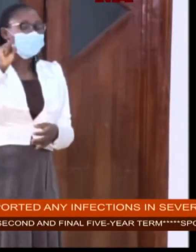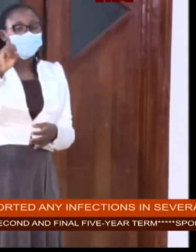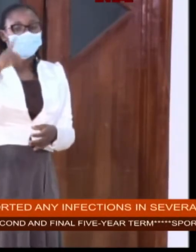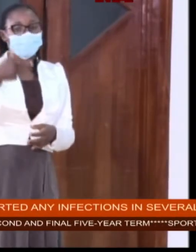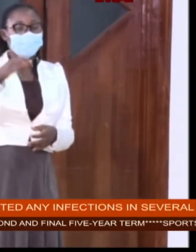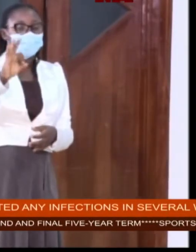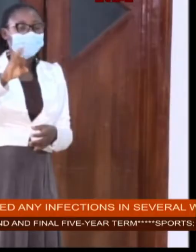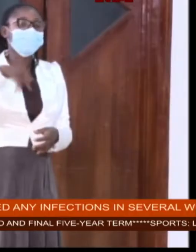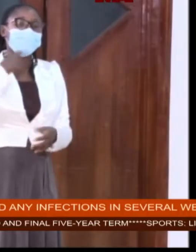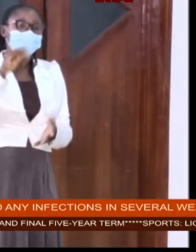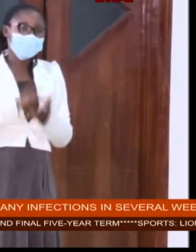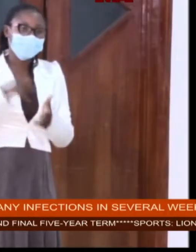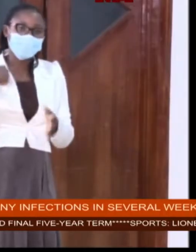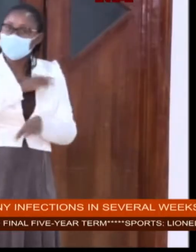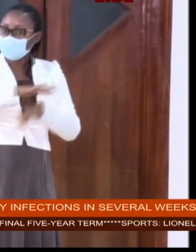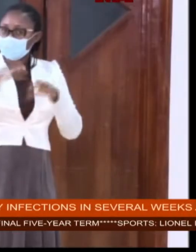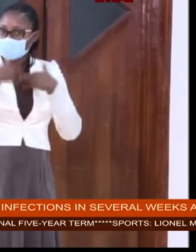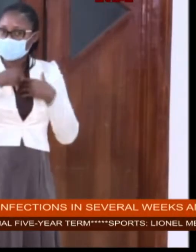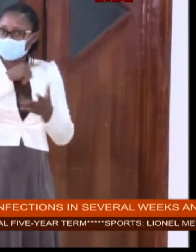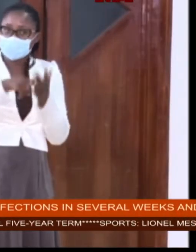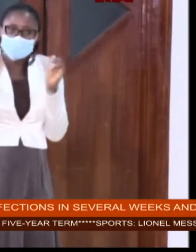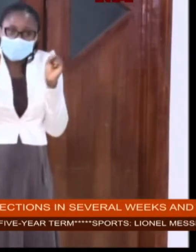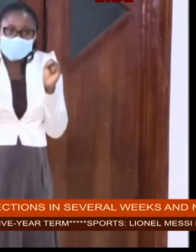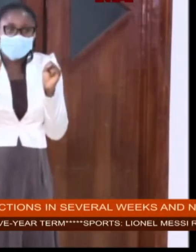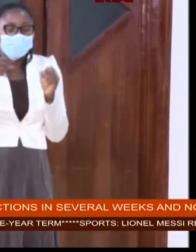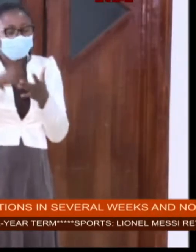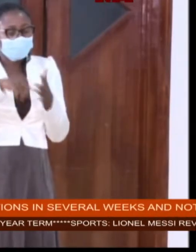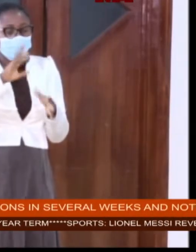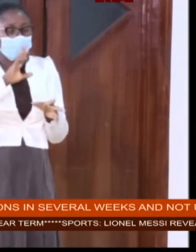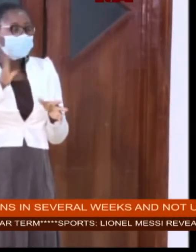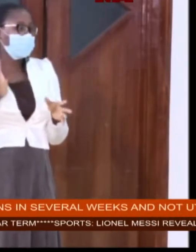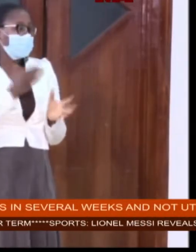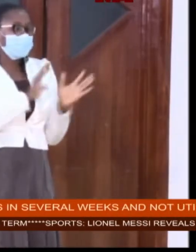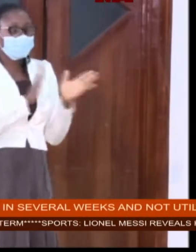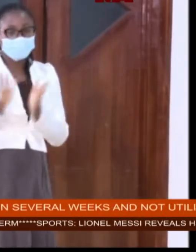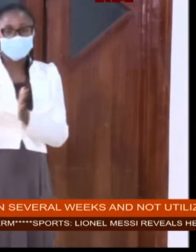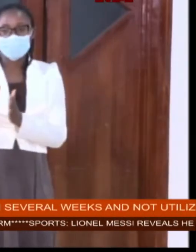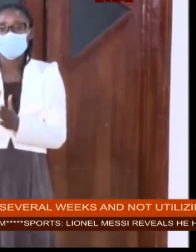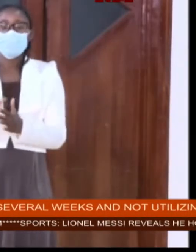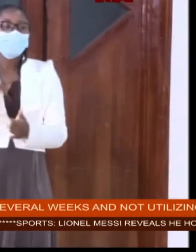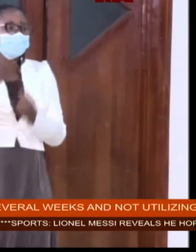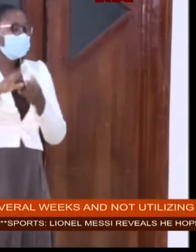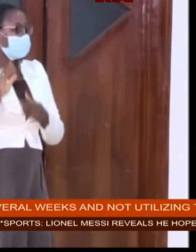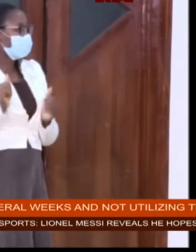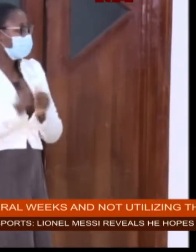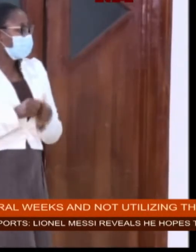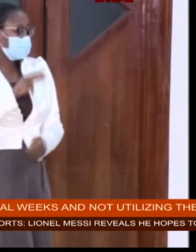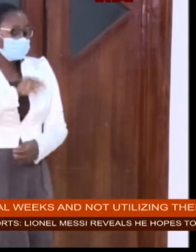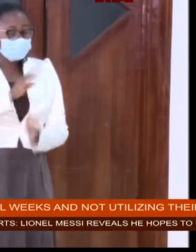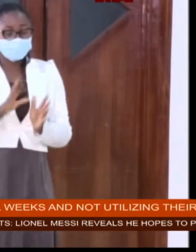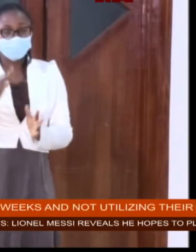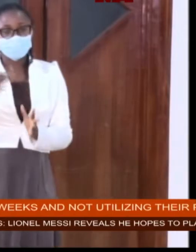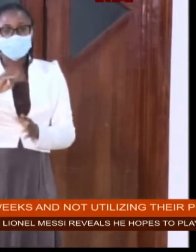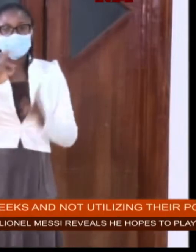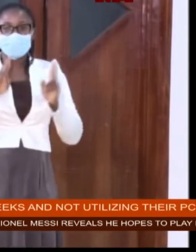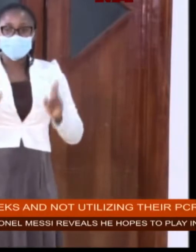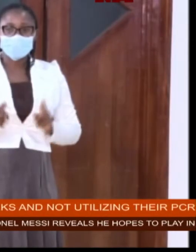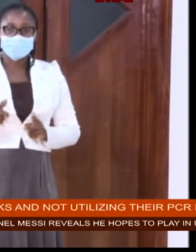Because January is just around the corner. And finally, still staying with the Minister of Health, State for